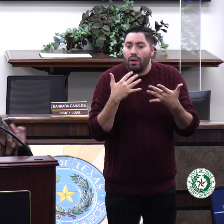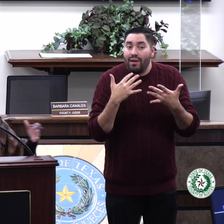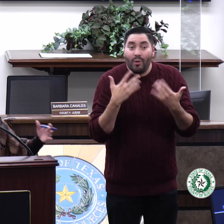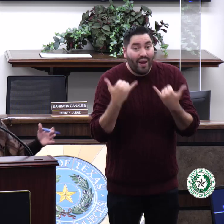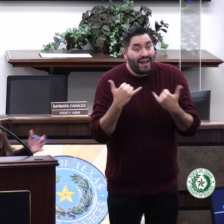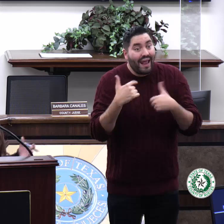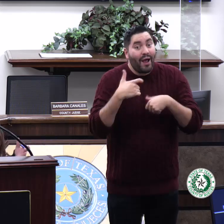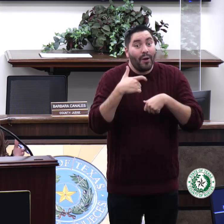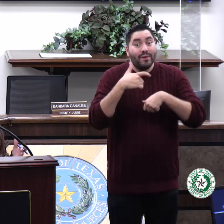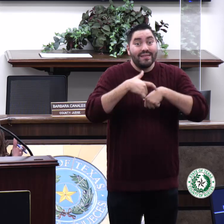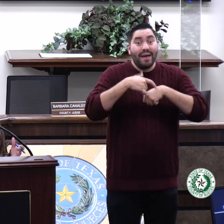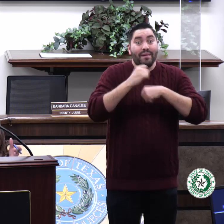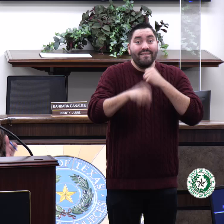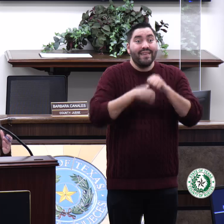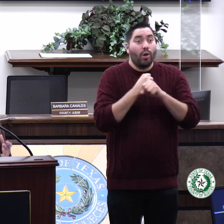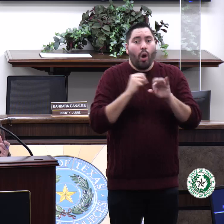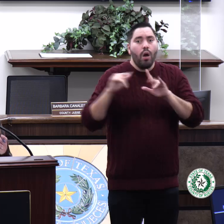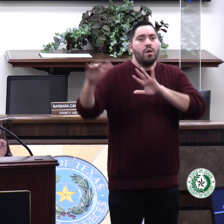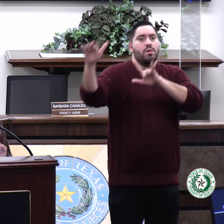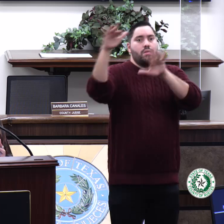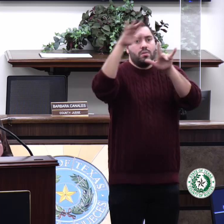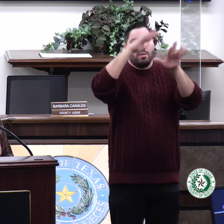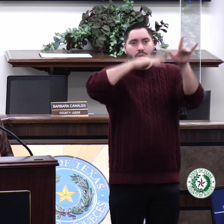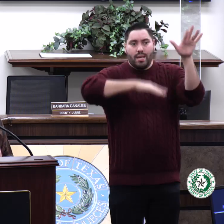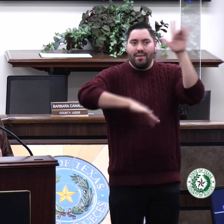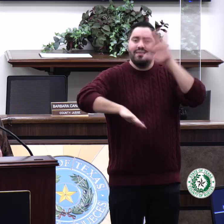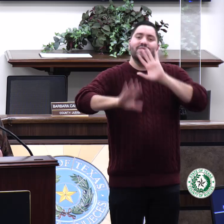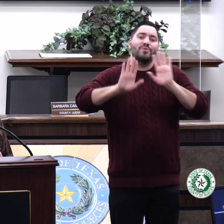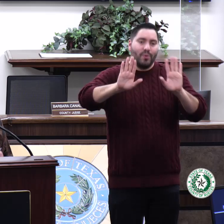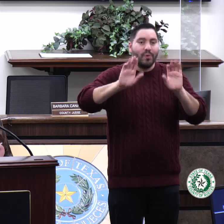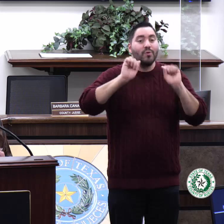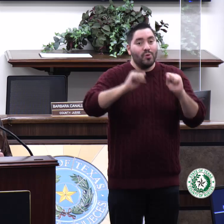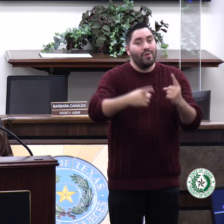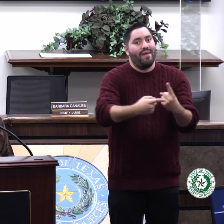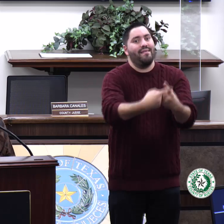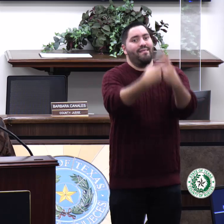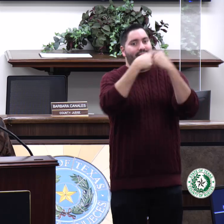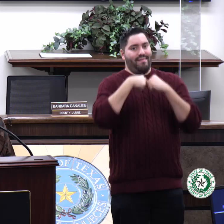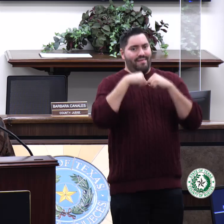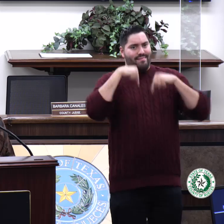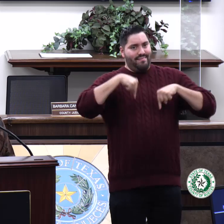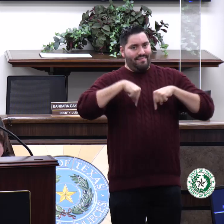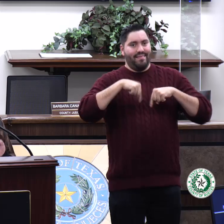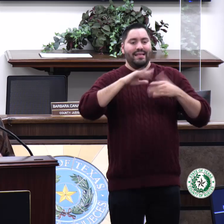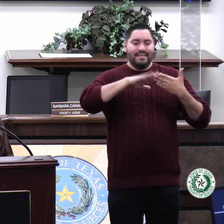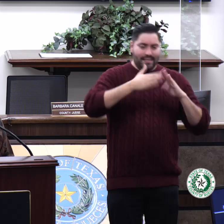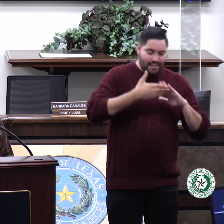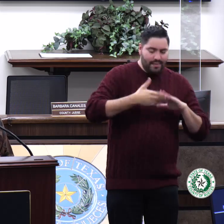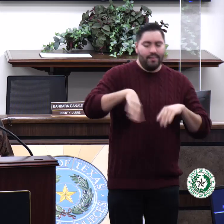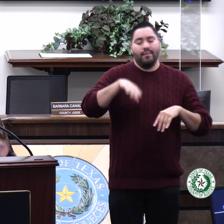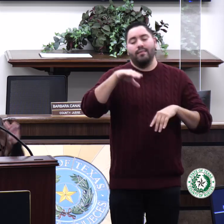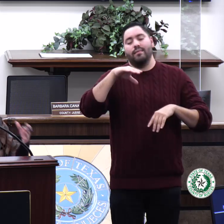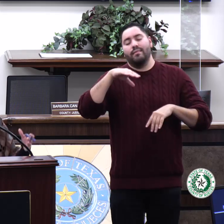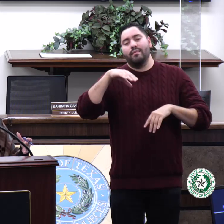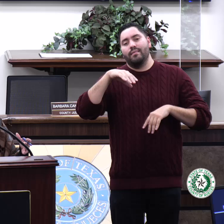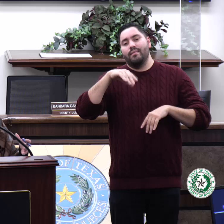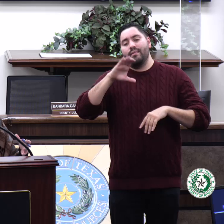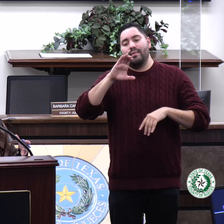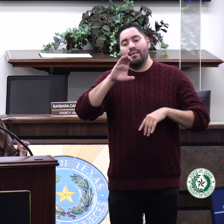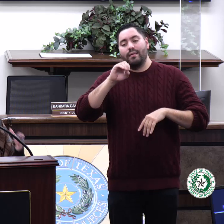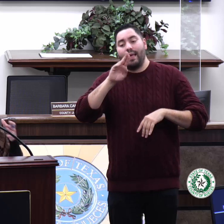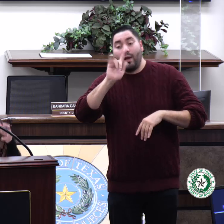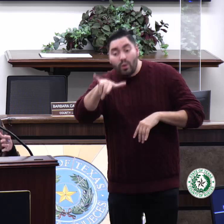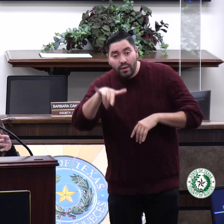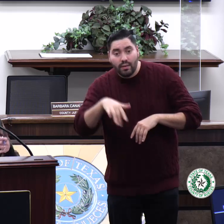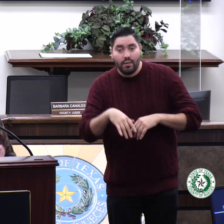we're all moving around. So I want you to know that you can count on us, both the city and the county, public health, healthcare